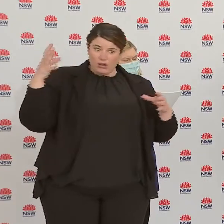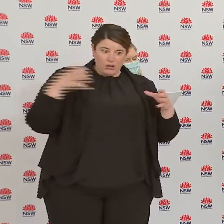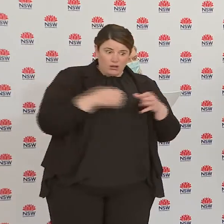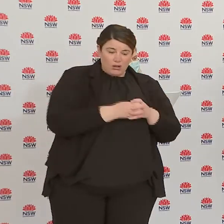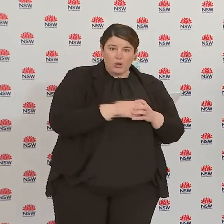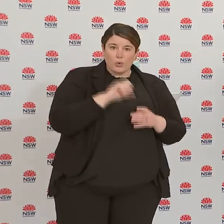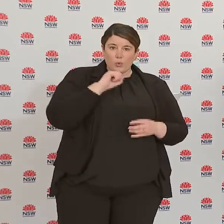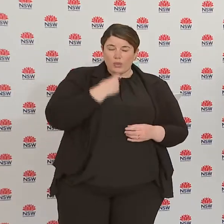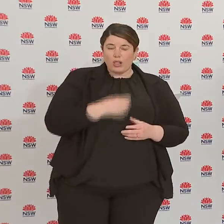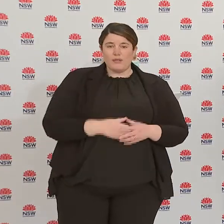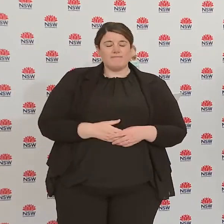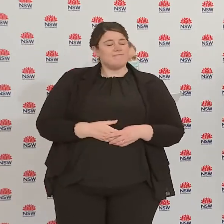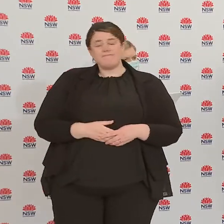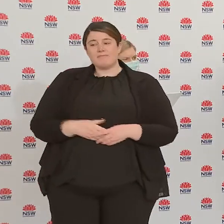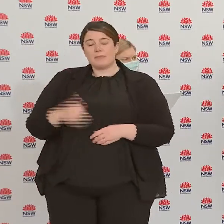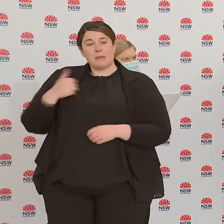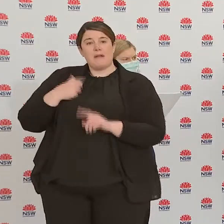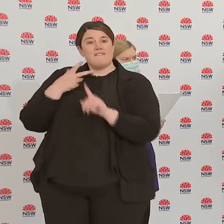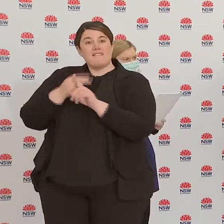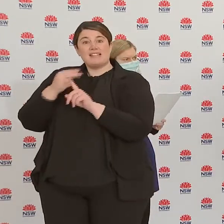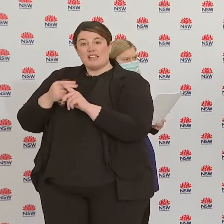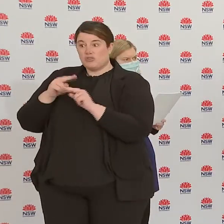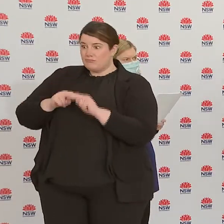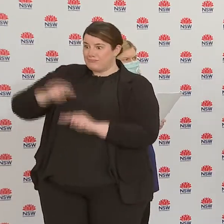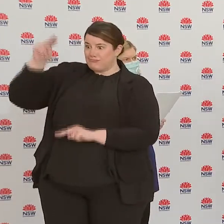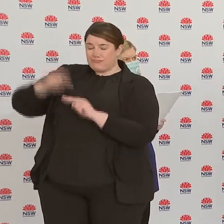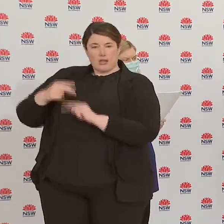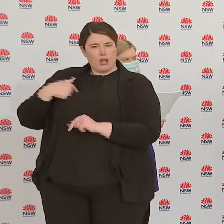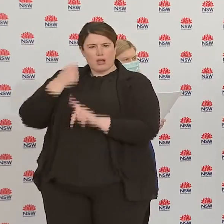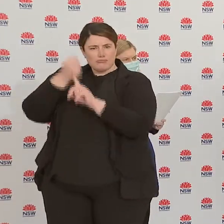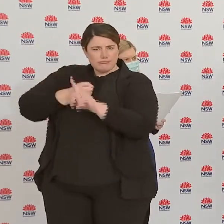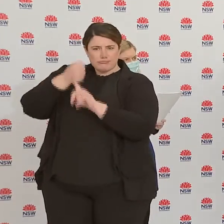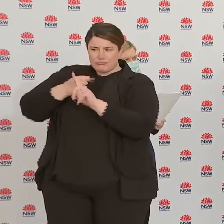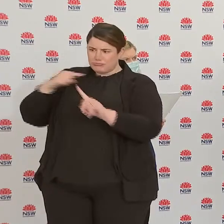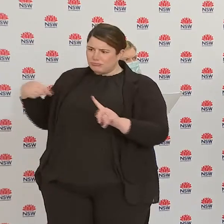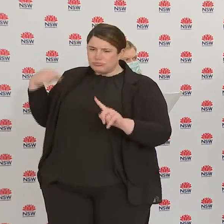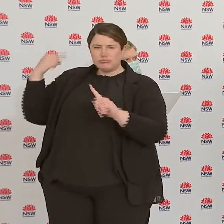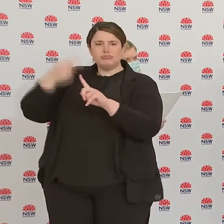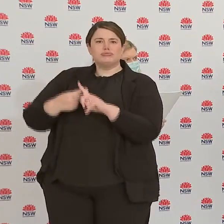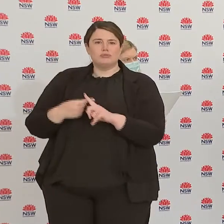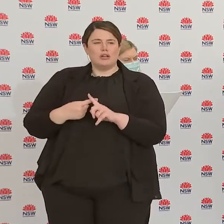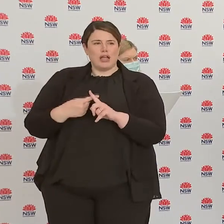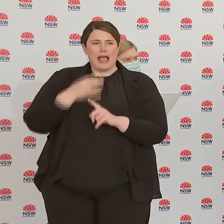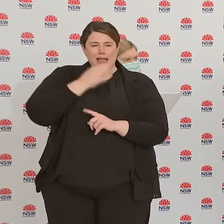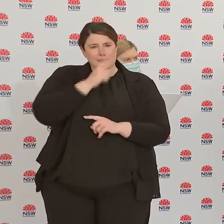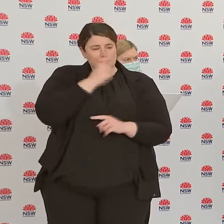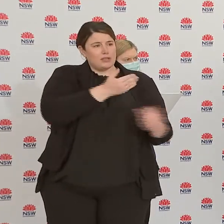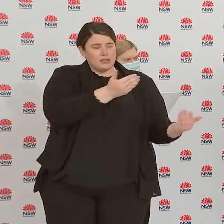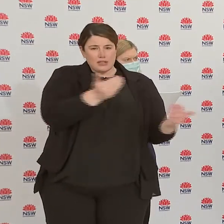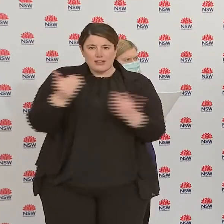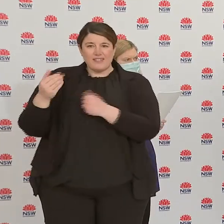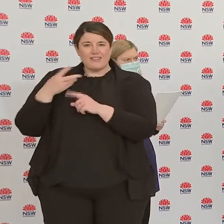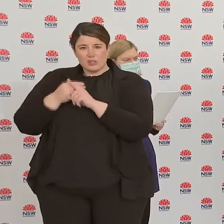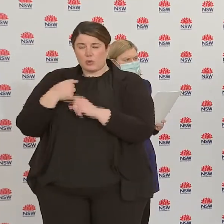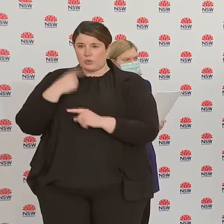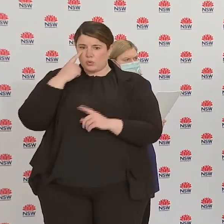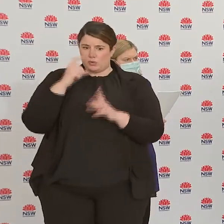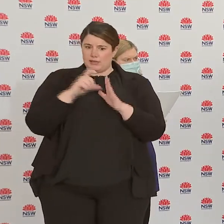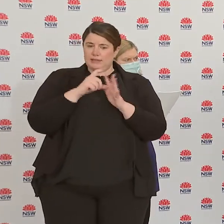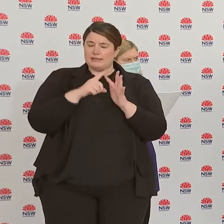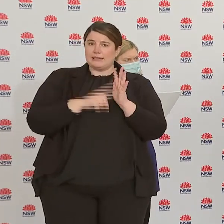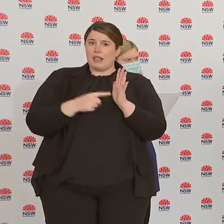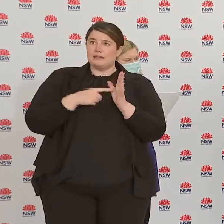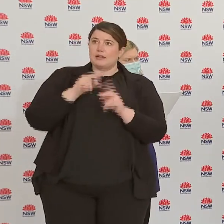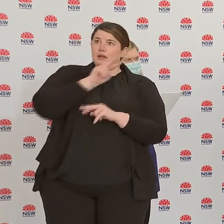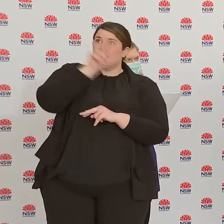and months. If you look at my comments personally, for months and months we've had a sense of urgency because we've seen what's happened with the Delta strain